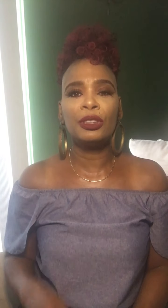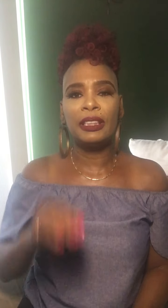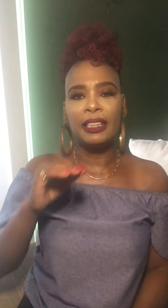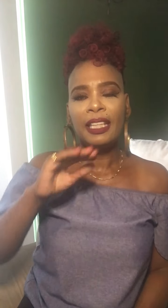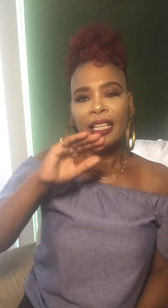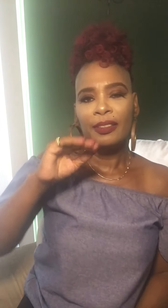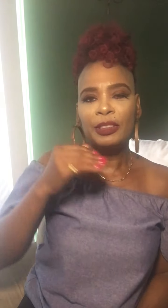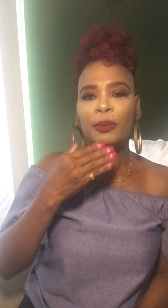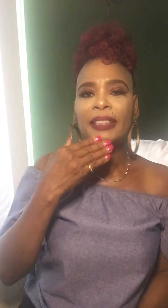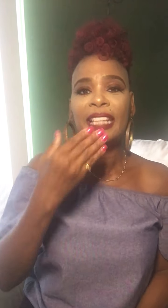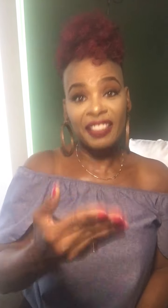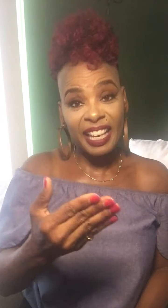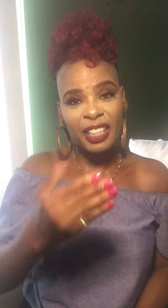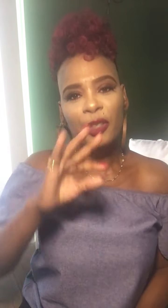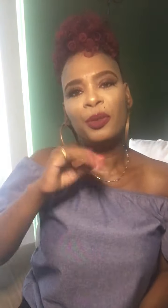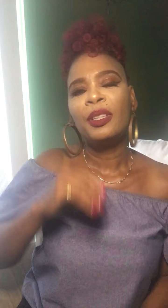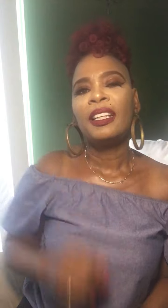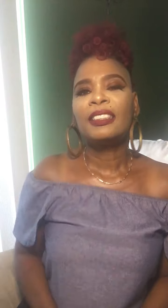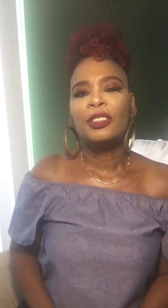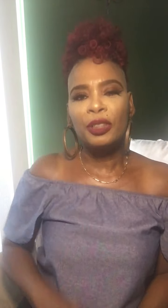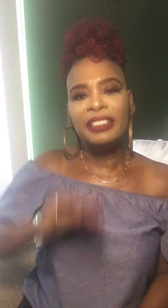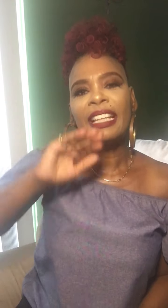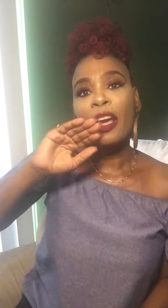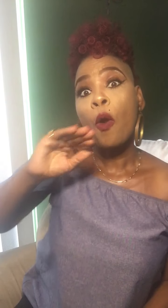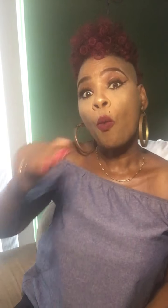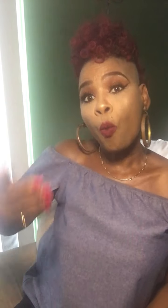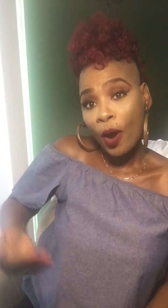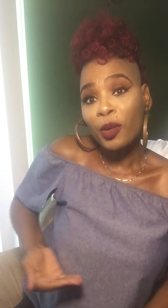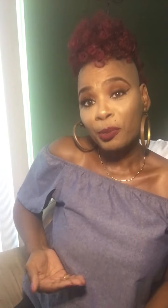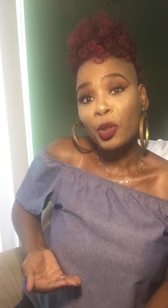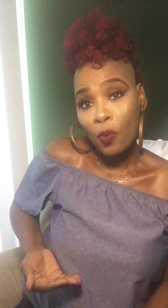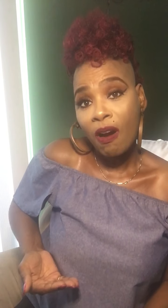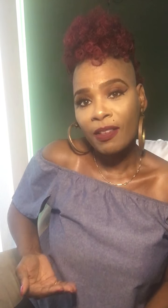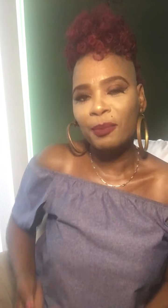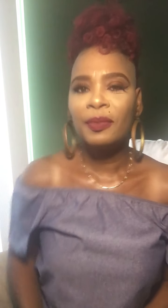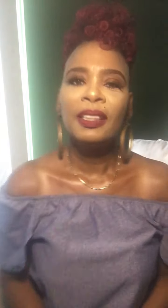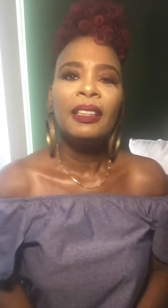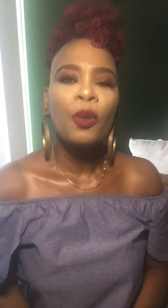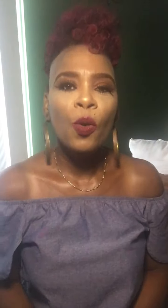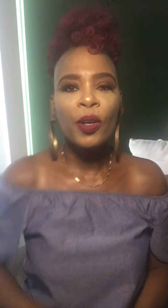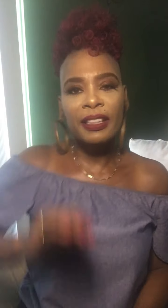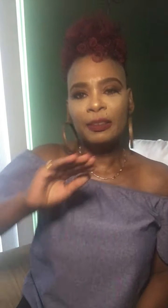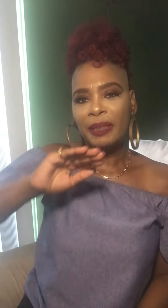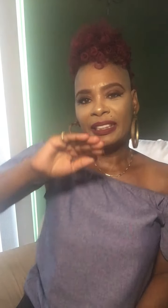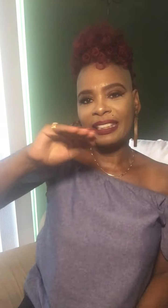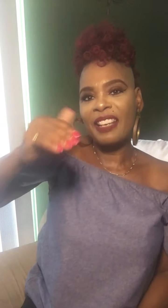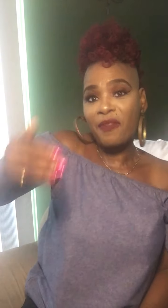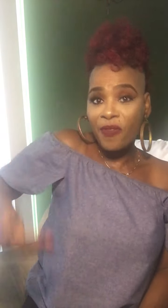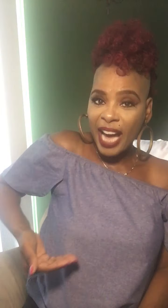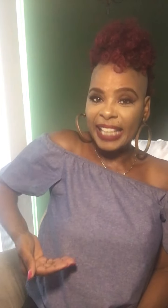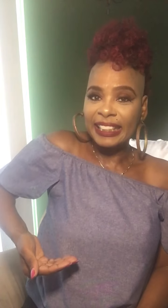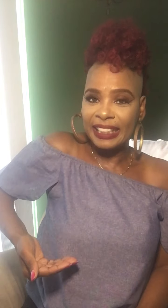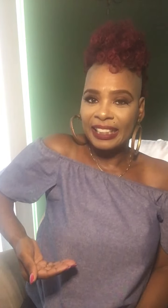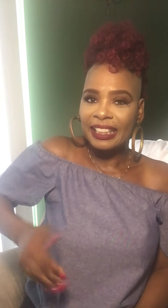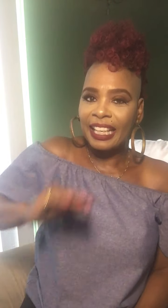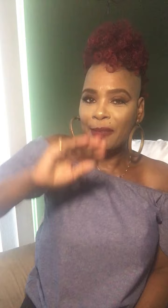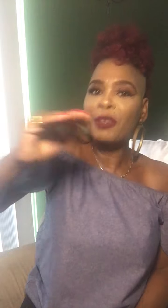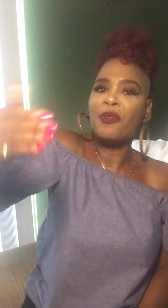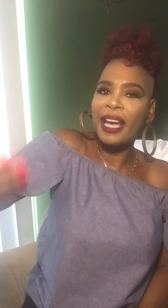see when somebody say thank you, you can say welcome. You're welcome, or this means invite. Like I'm inviting